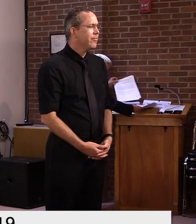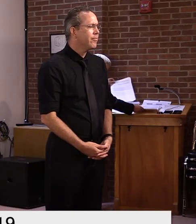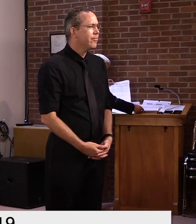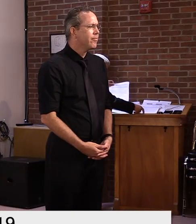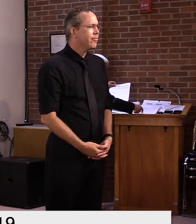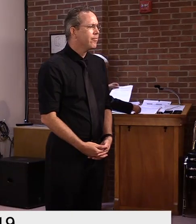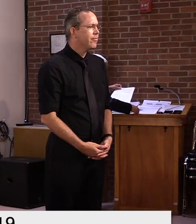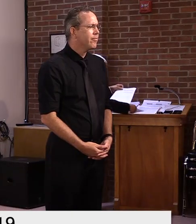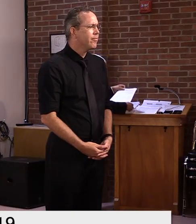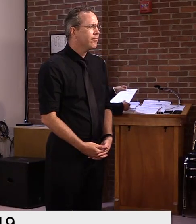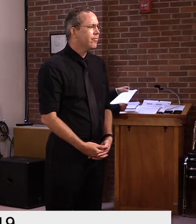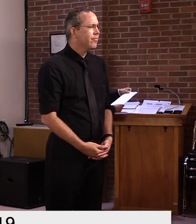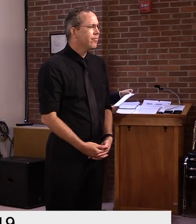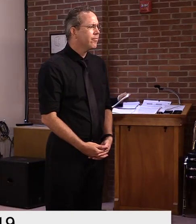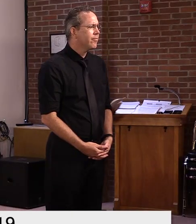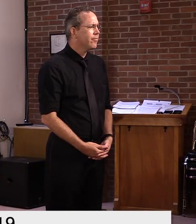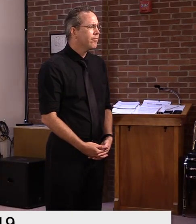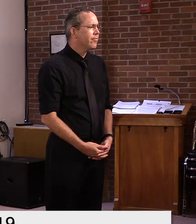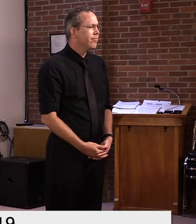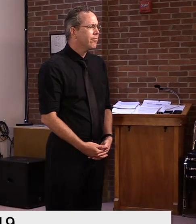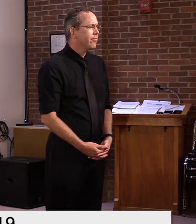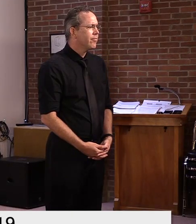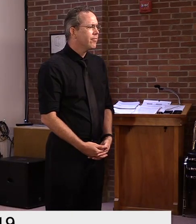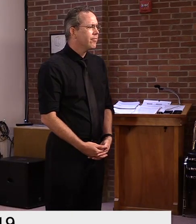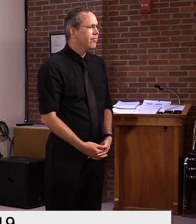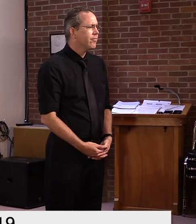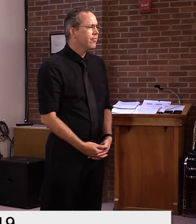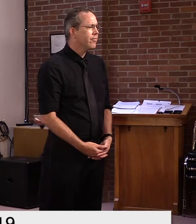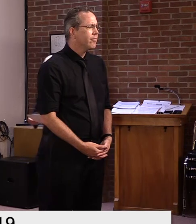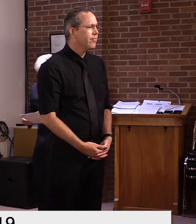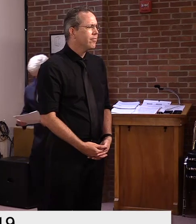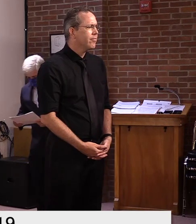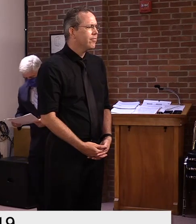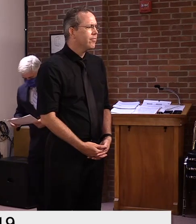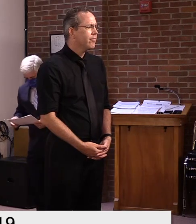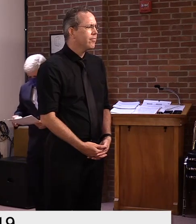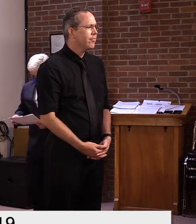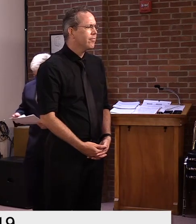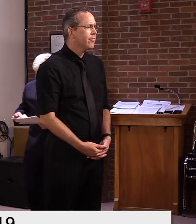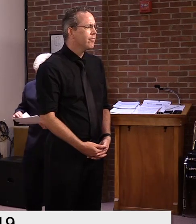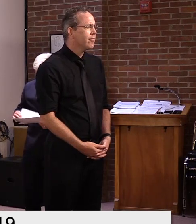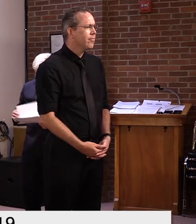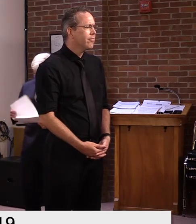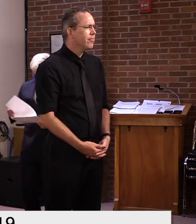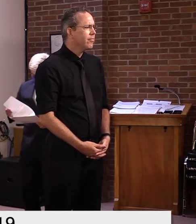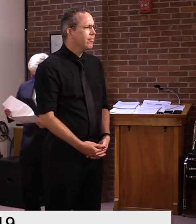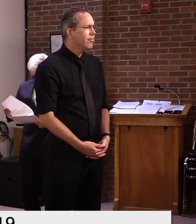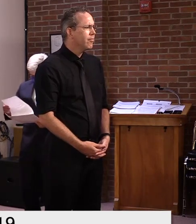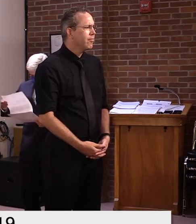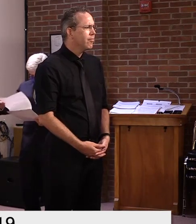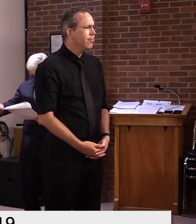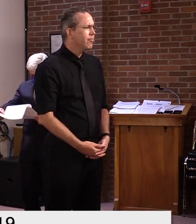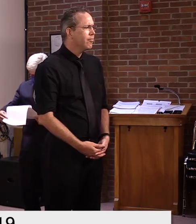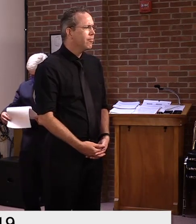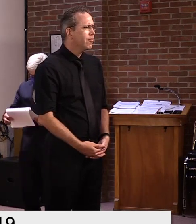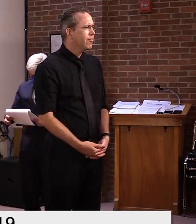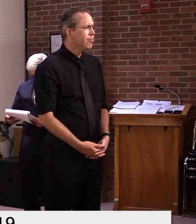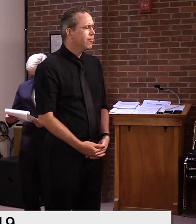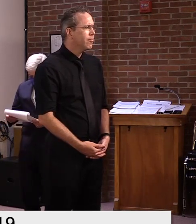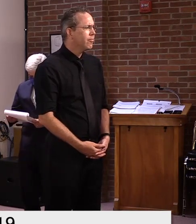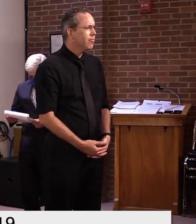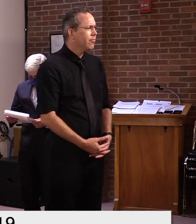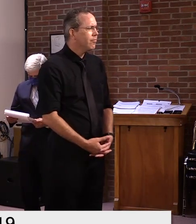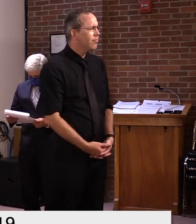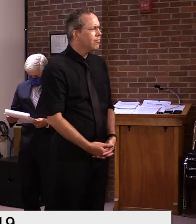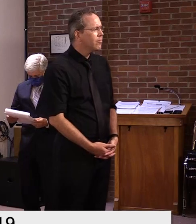hub are going forward, including the financial aspects and the location. But with kids going back to school in about